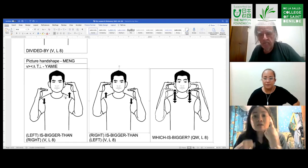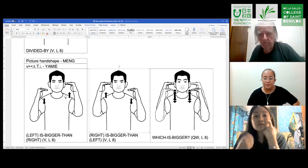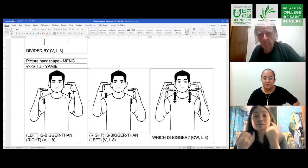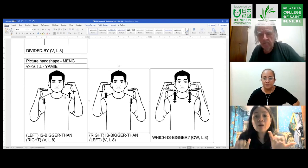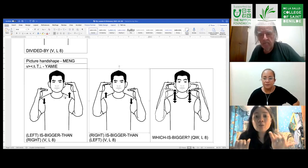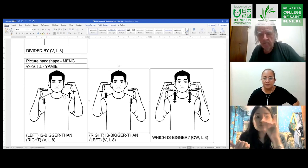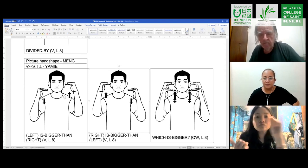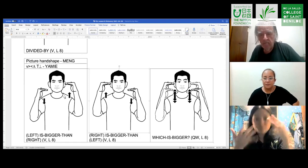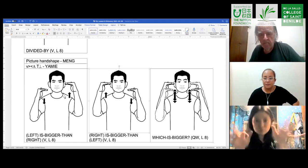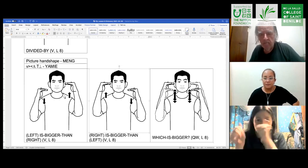Shak,